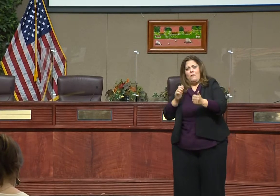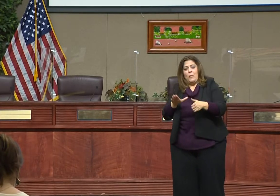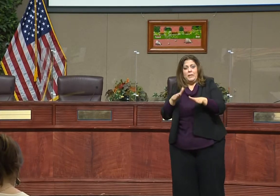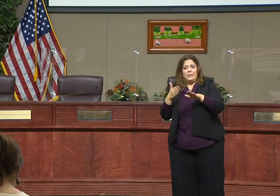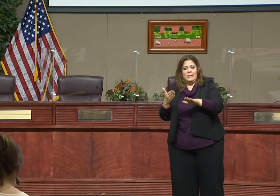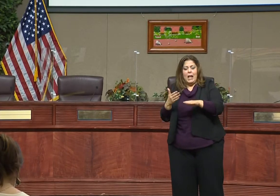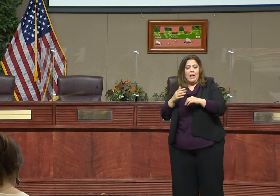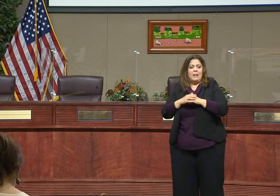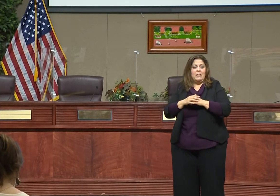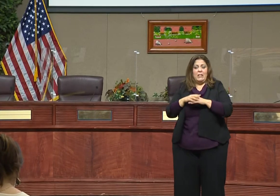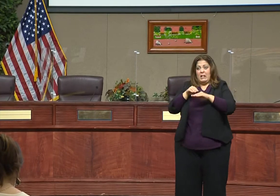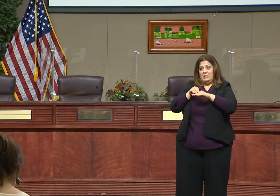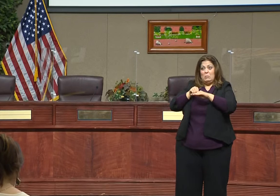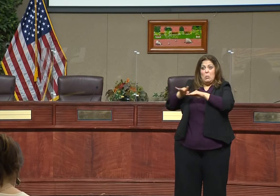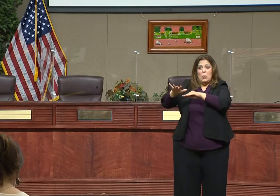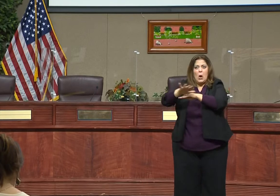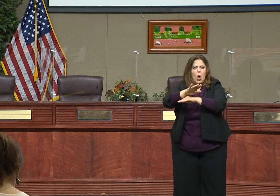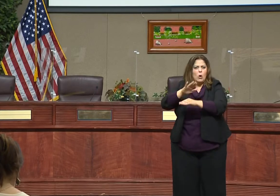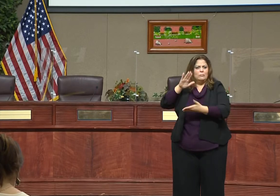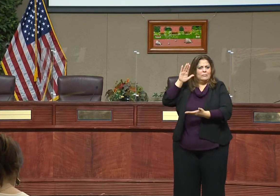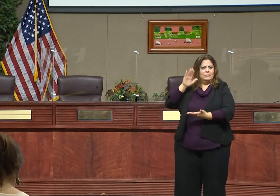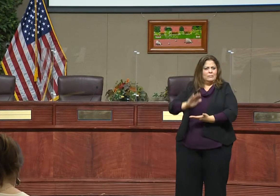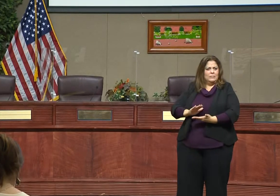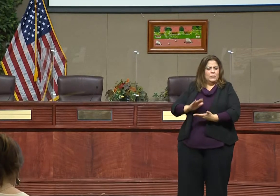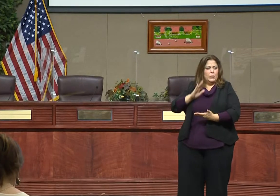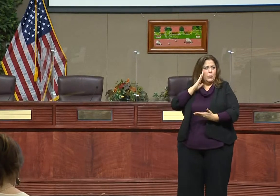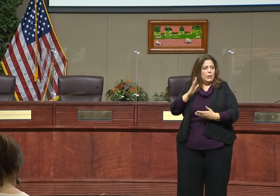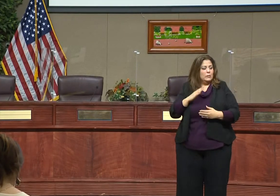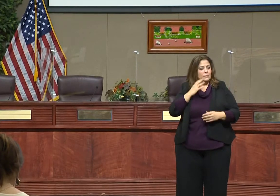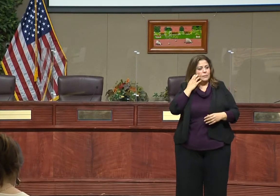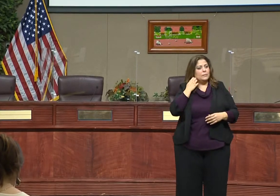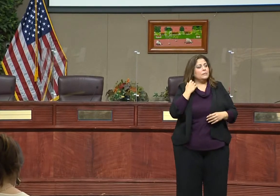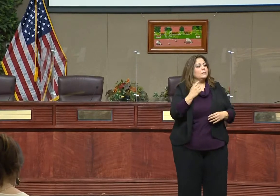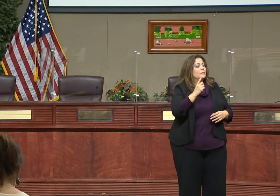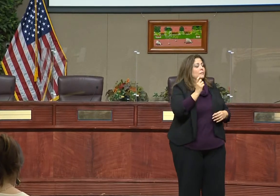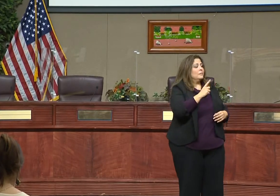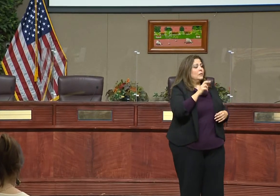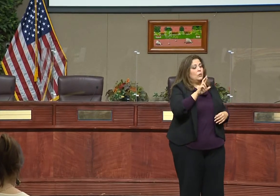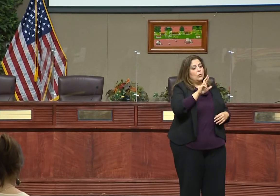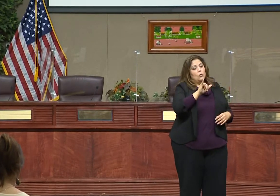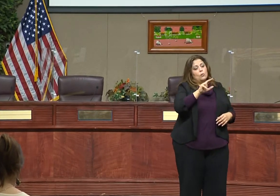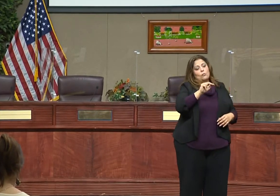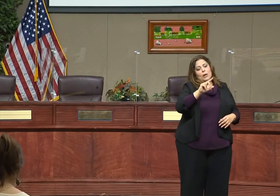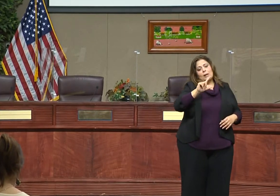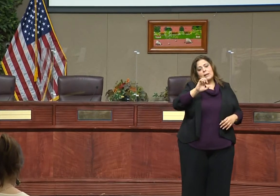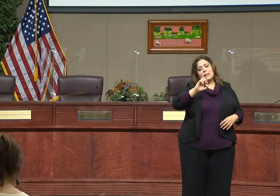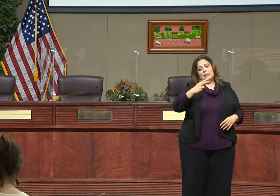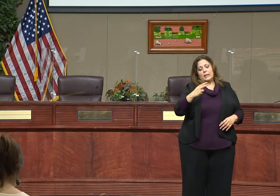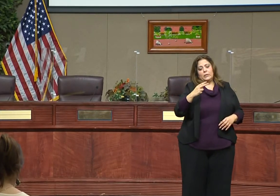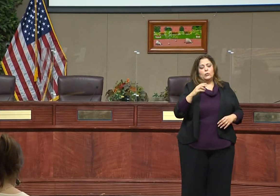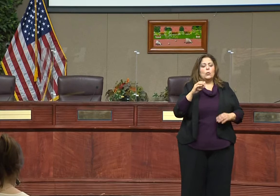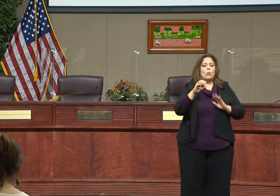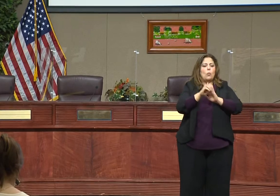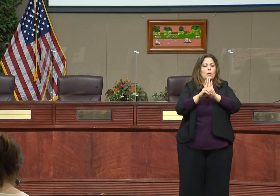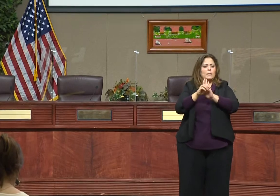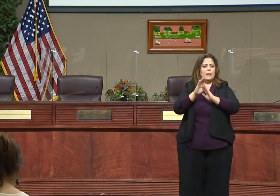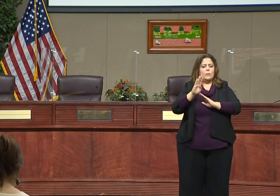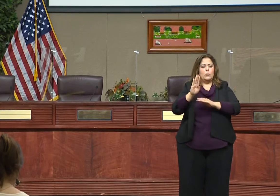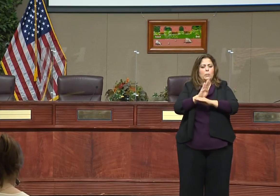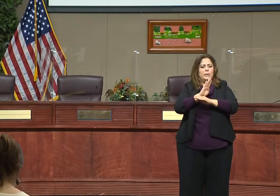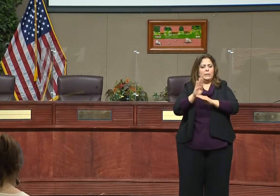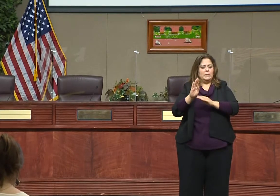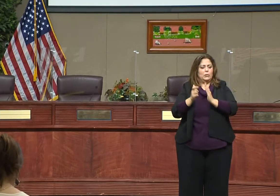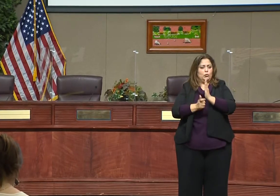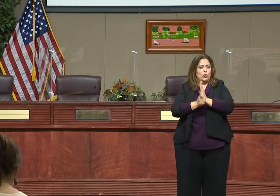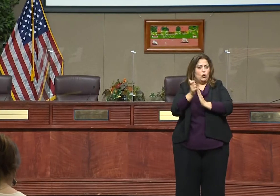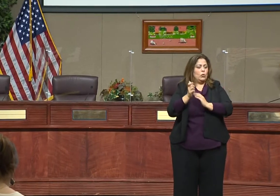decrease in the spread of cases. Thank you. This next question comes from Ryan Lynch with the Orlando Business Journal for Mayor Demings. Mayor Demings,